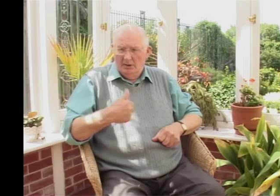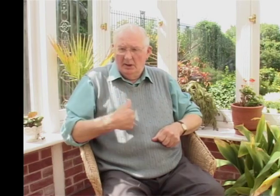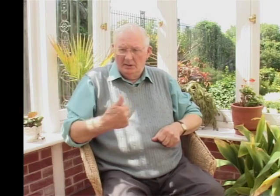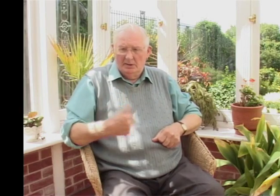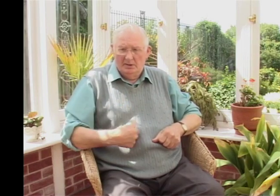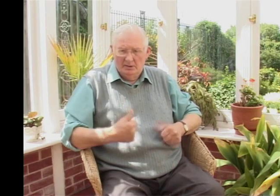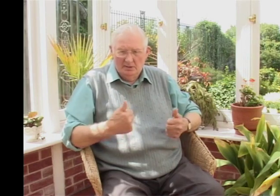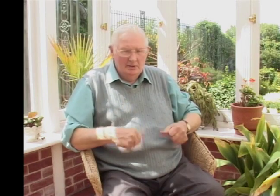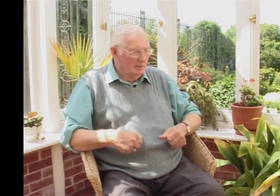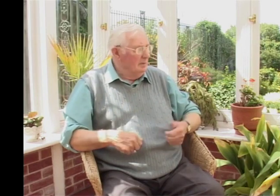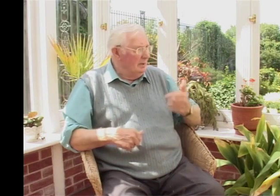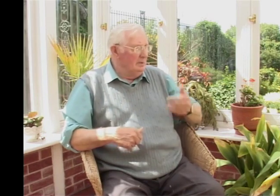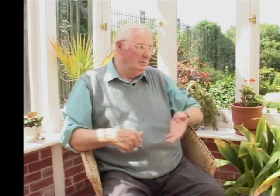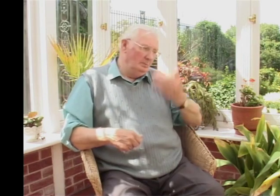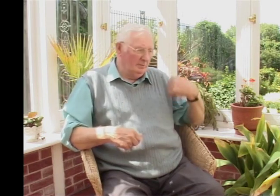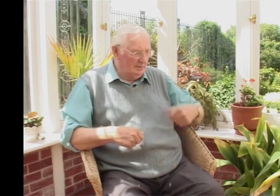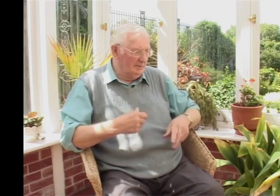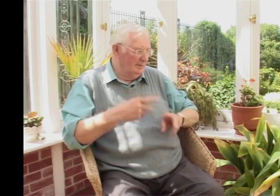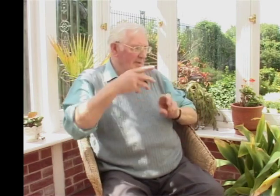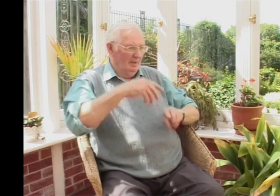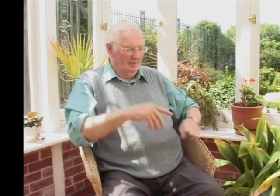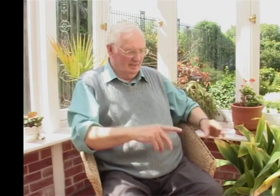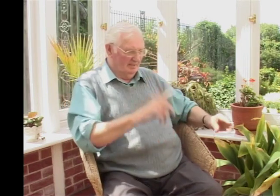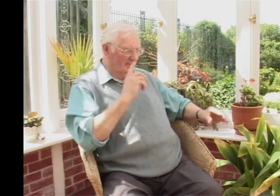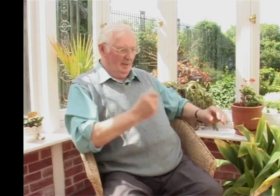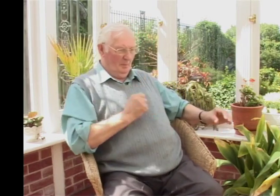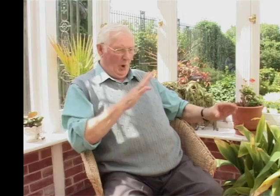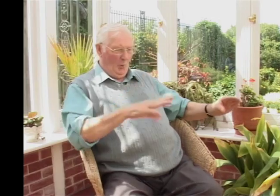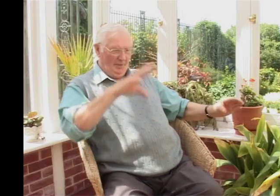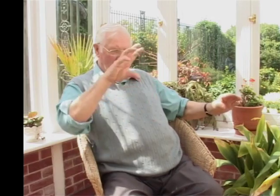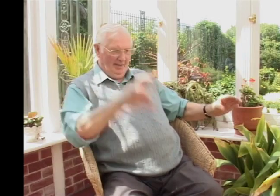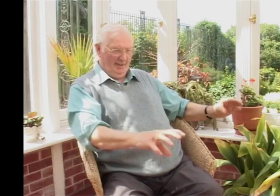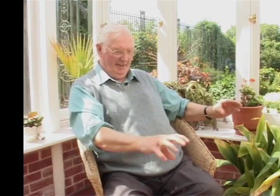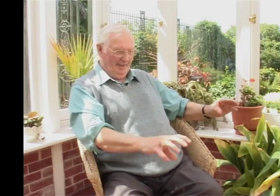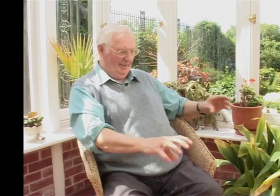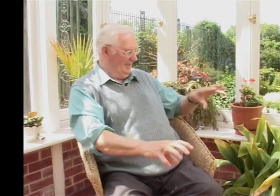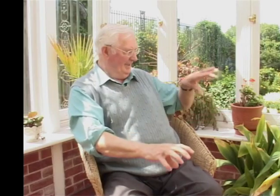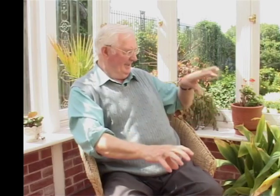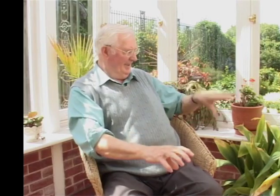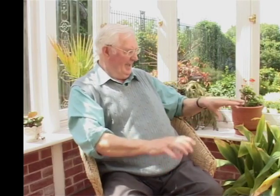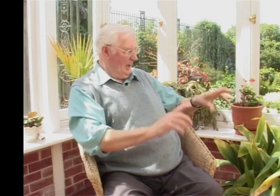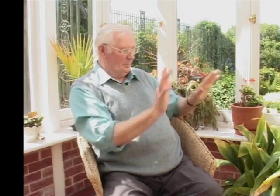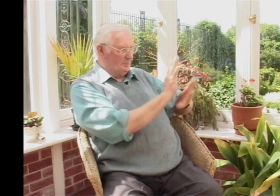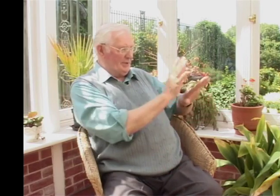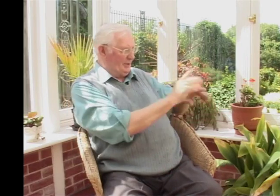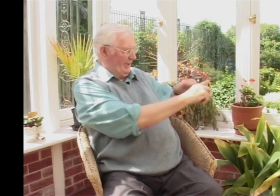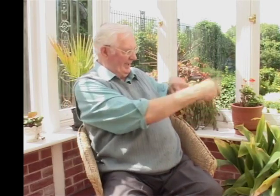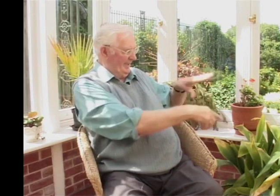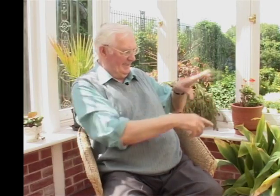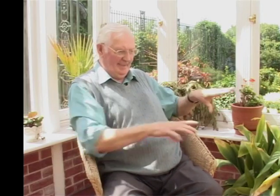So, he said, well, come on then, off you come. And where our home was, it was on the lower end of the street, and up the top was the